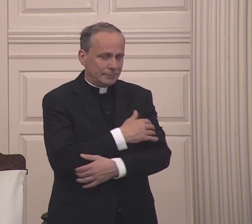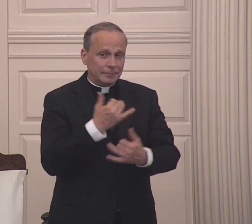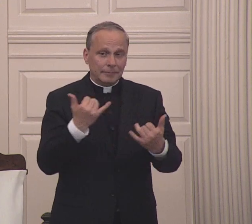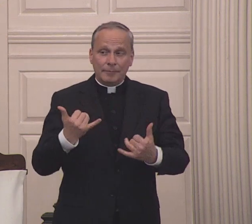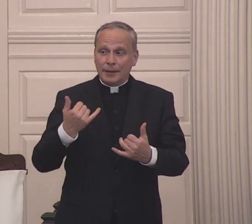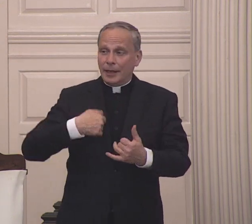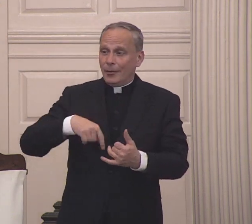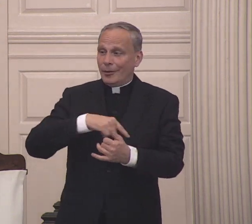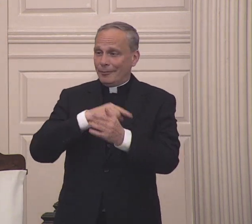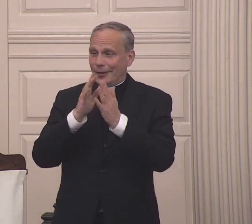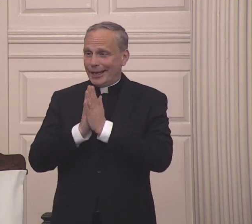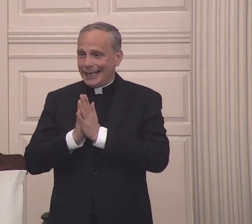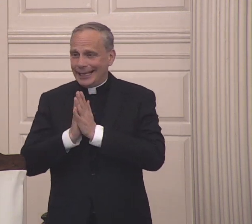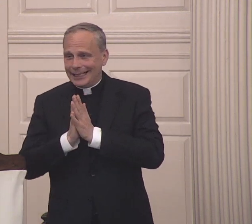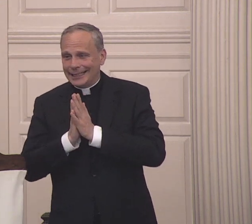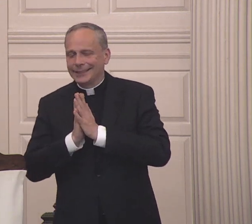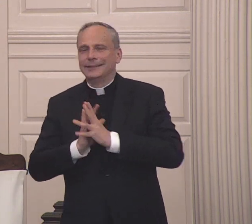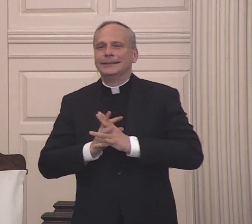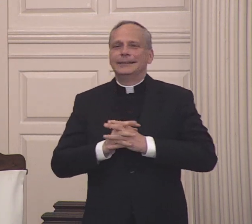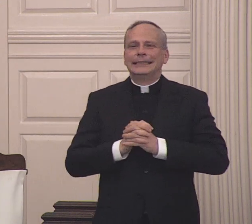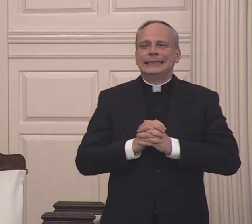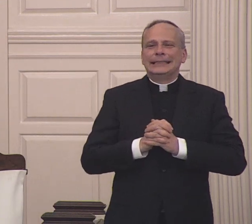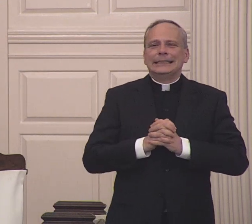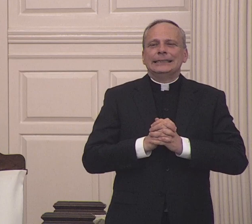Let us pray.